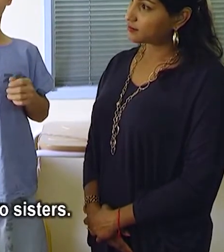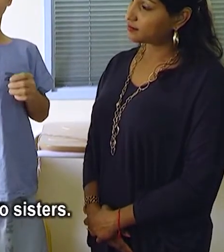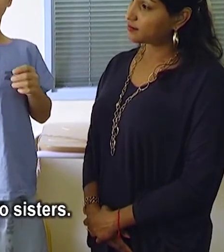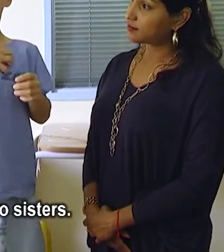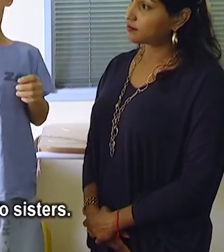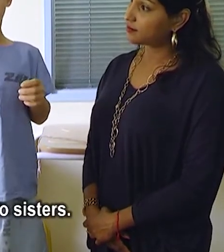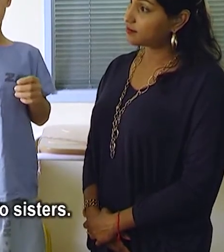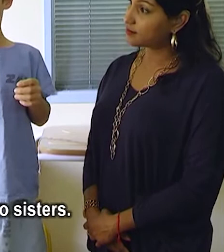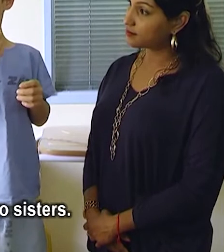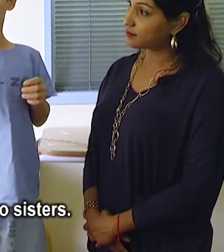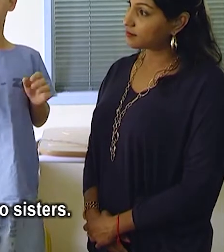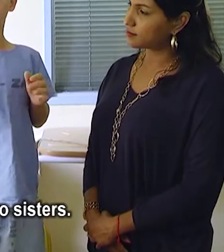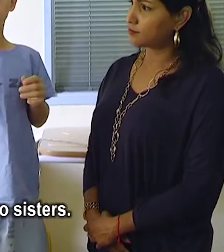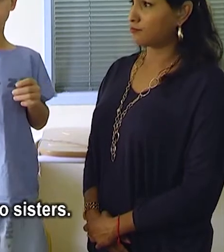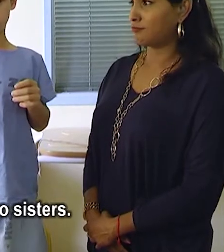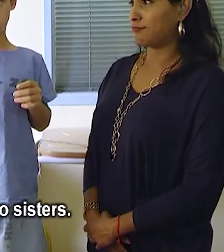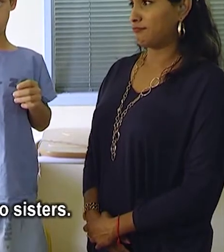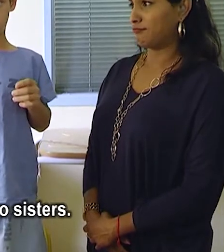I love my two sisters.